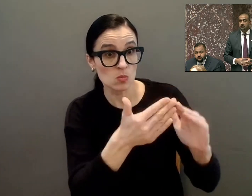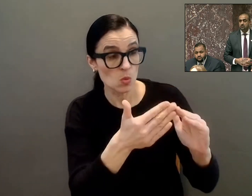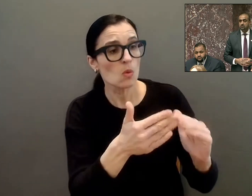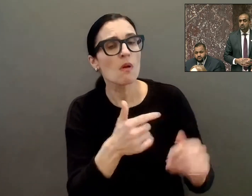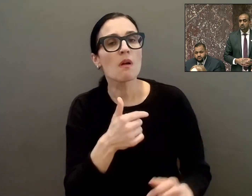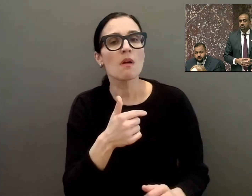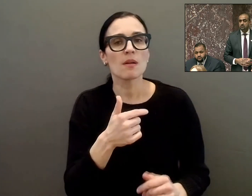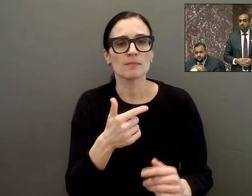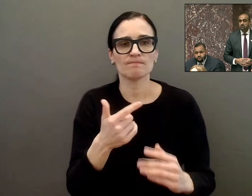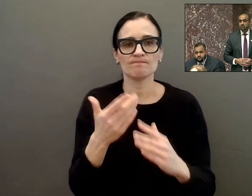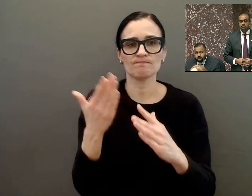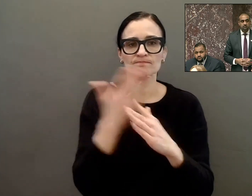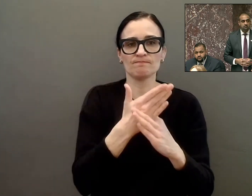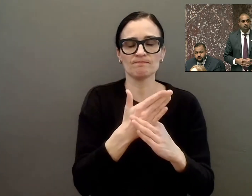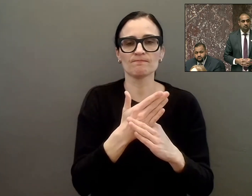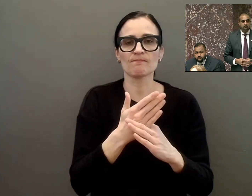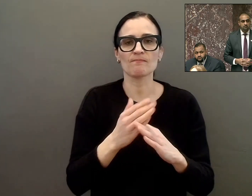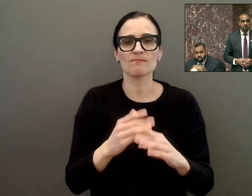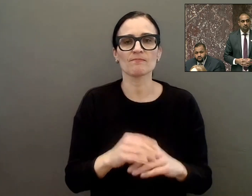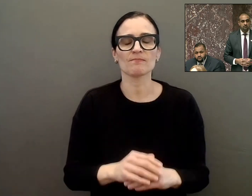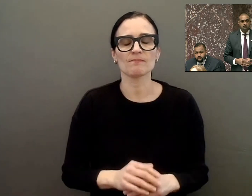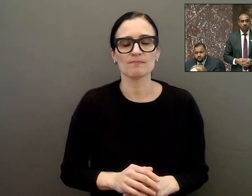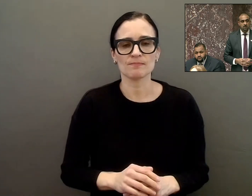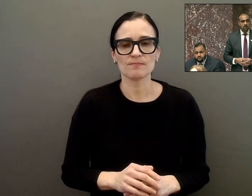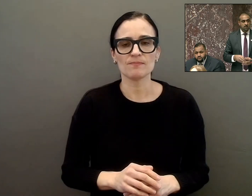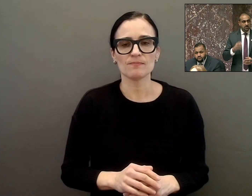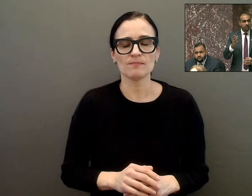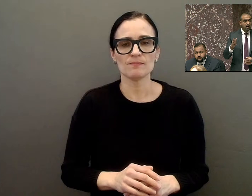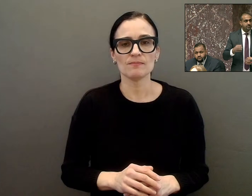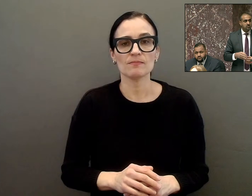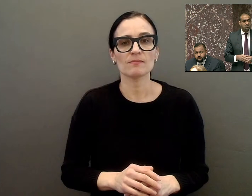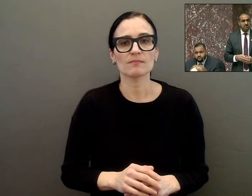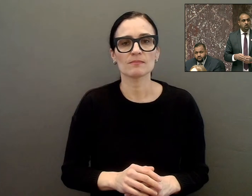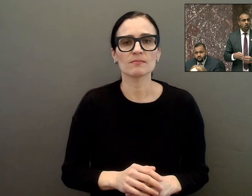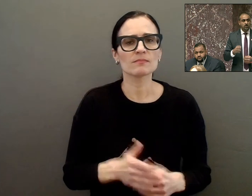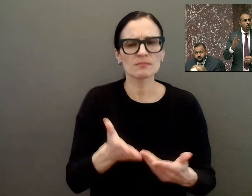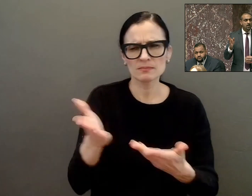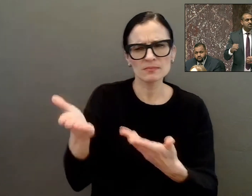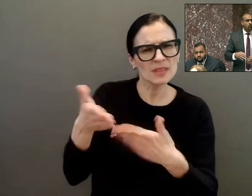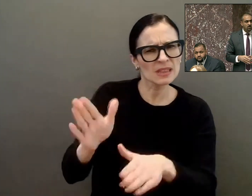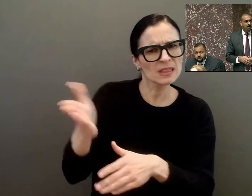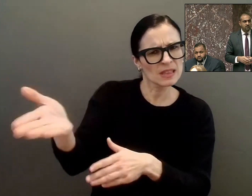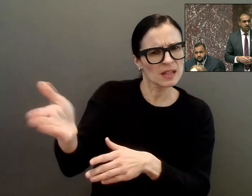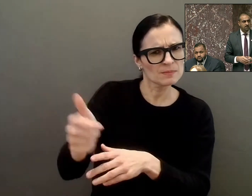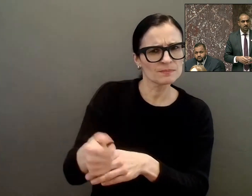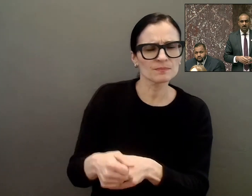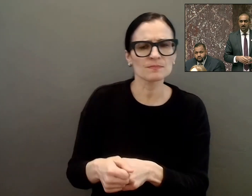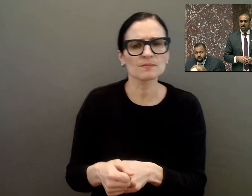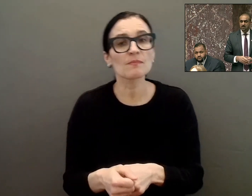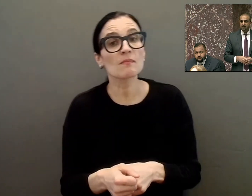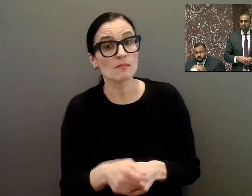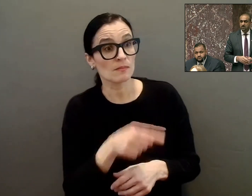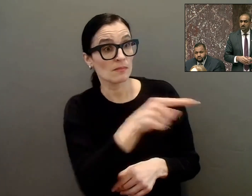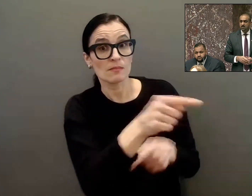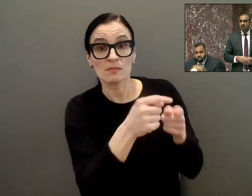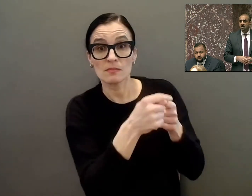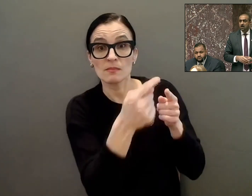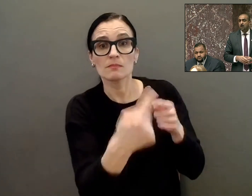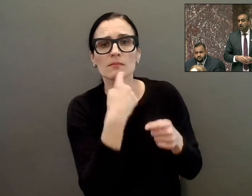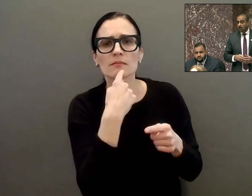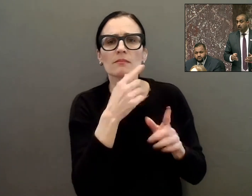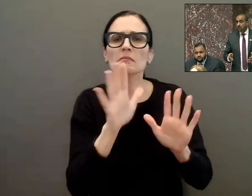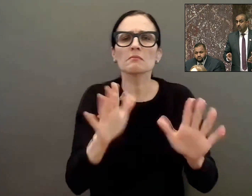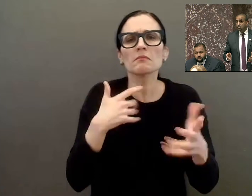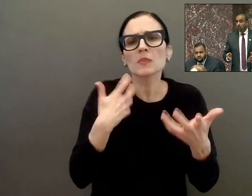Shh. Members, let the minister answer, please. The Leader of the Opposition says, oh, we don't want supportive housing in the community.